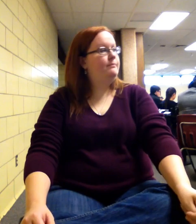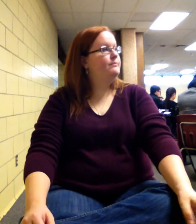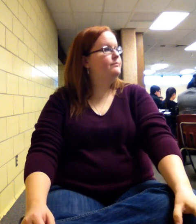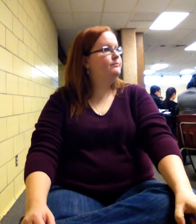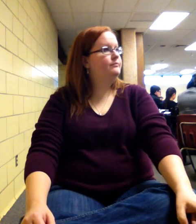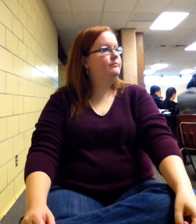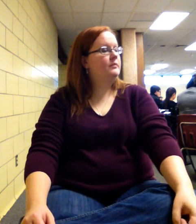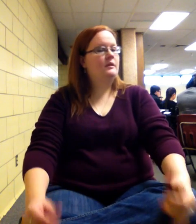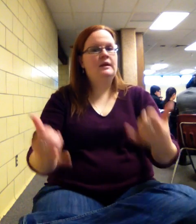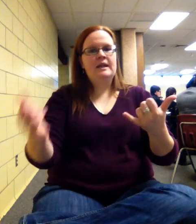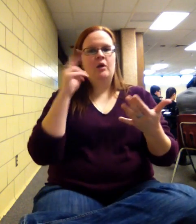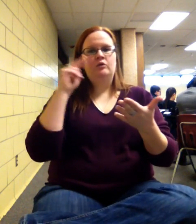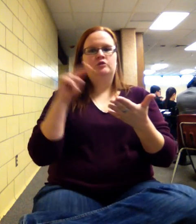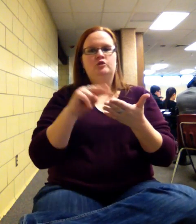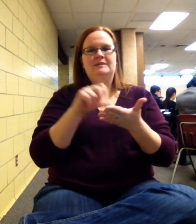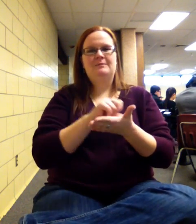Let's look at page 125 then.